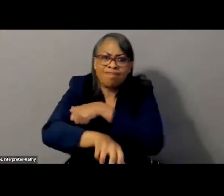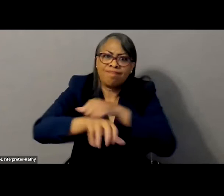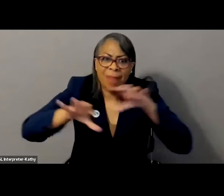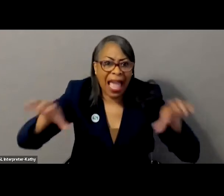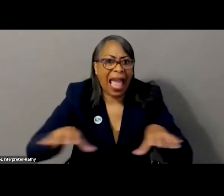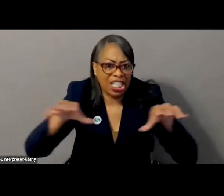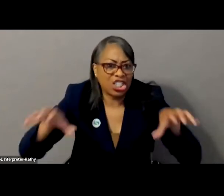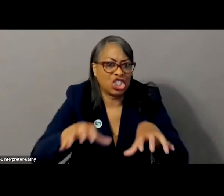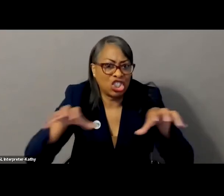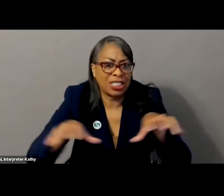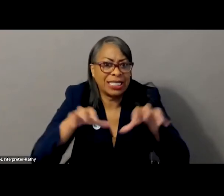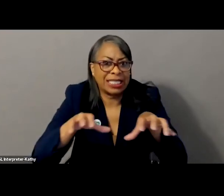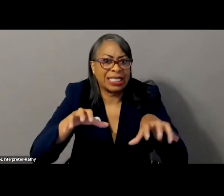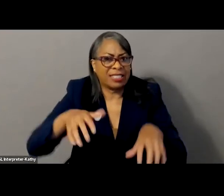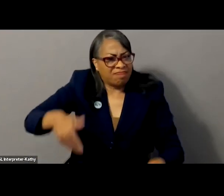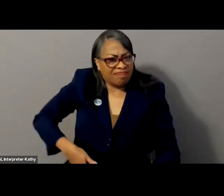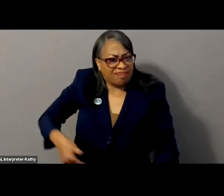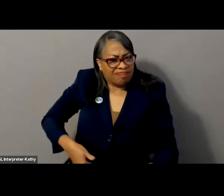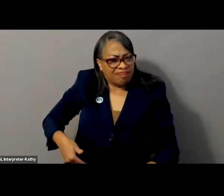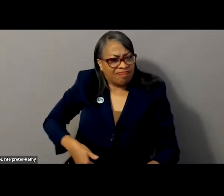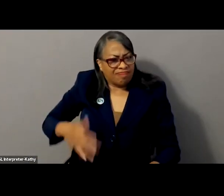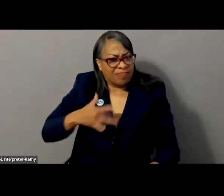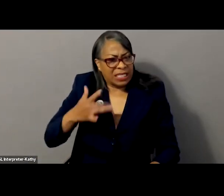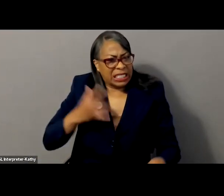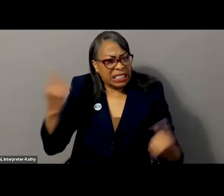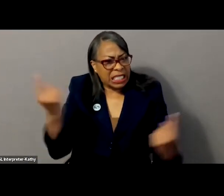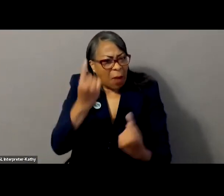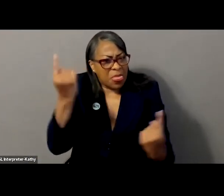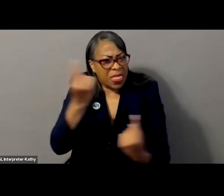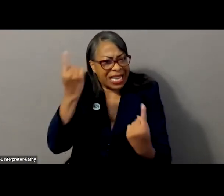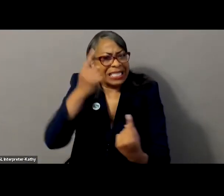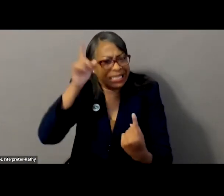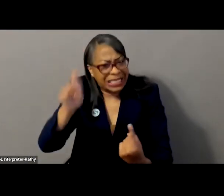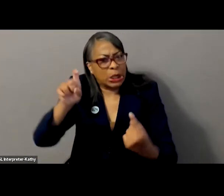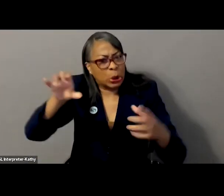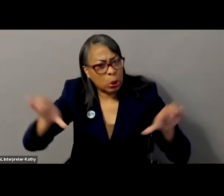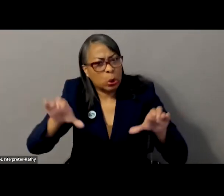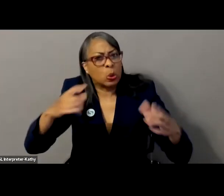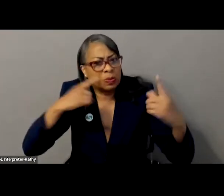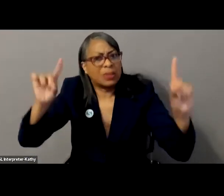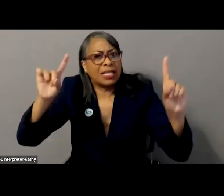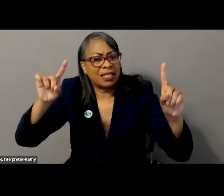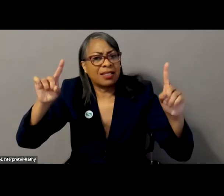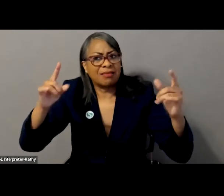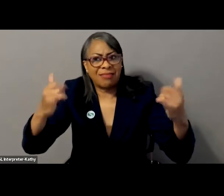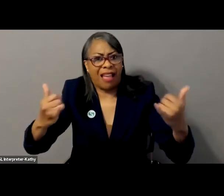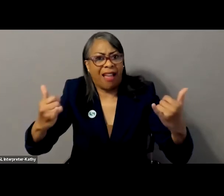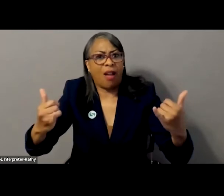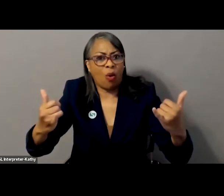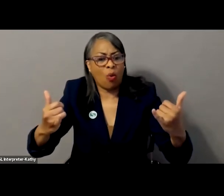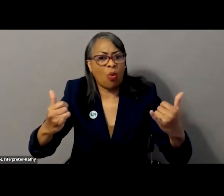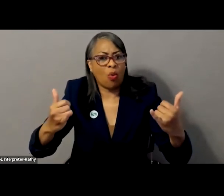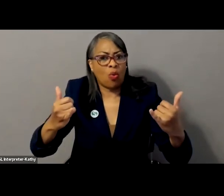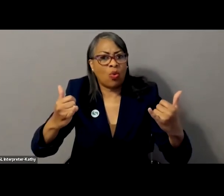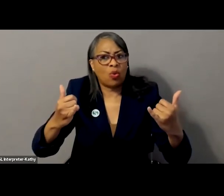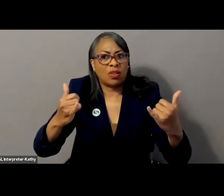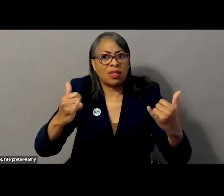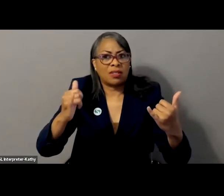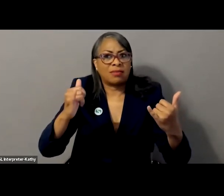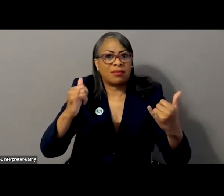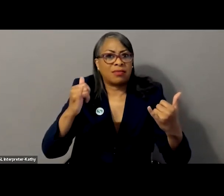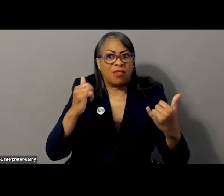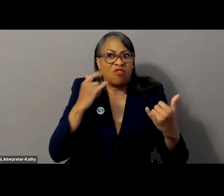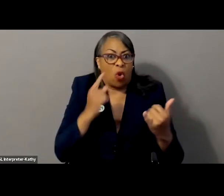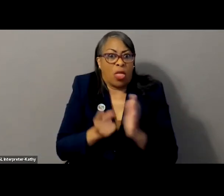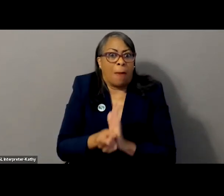sense that something needs to be done in the world, and perhaps that is propitious for the moment